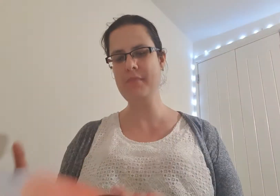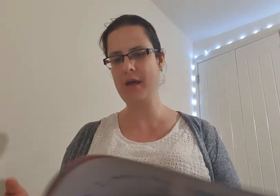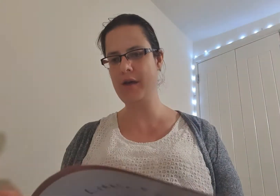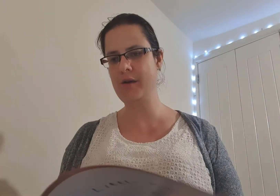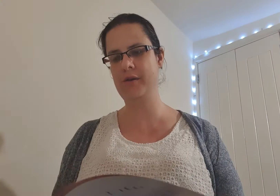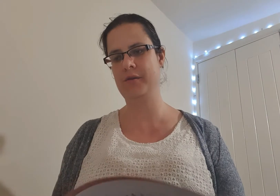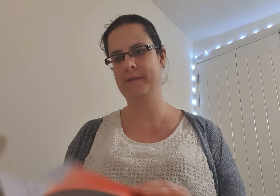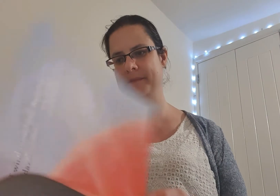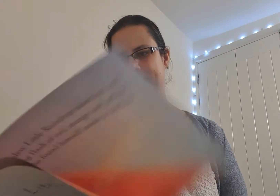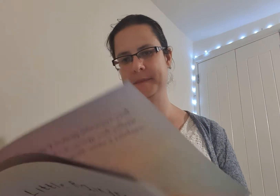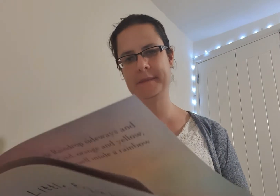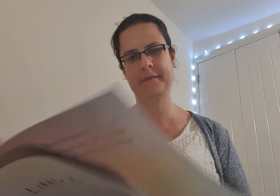rainbow.